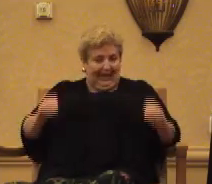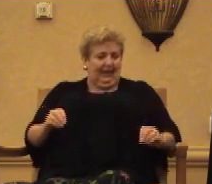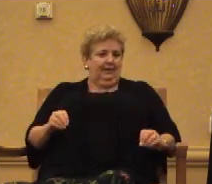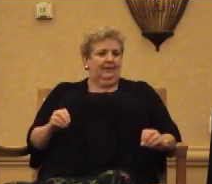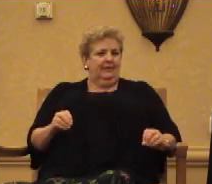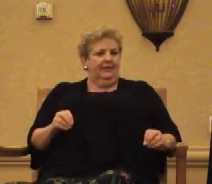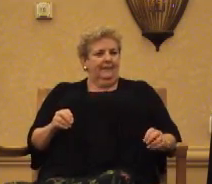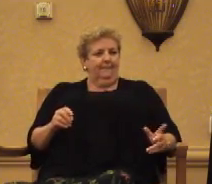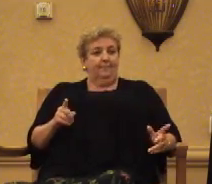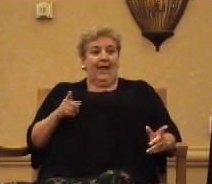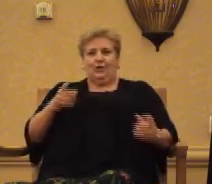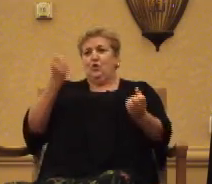You love everybody.